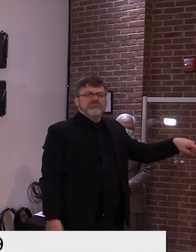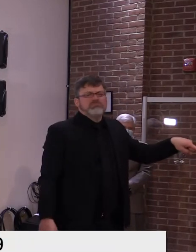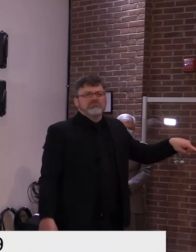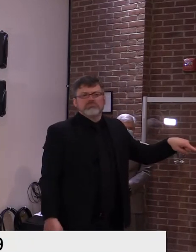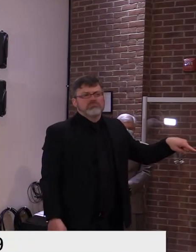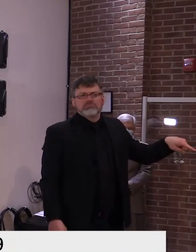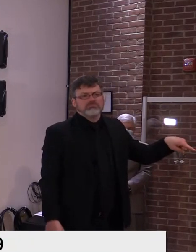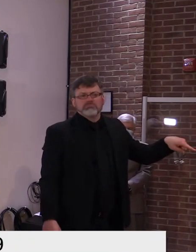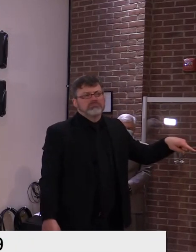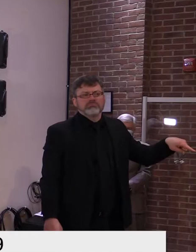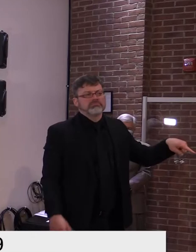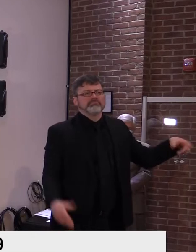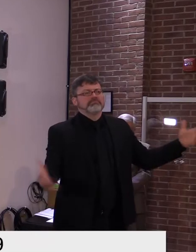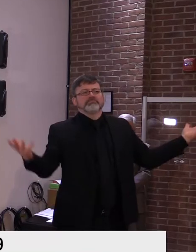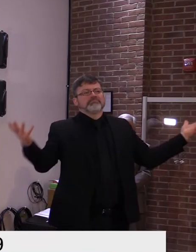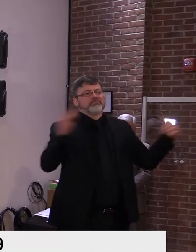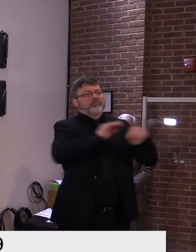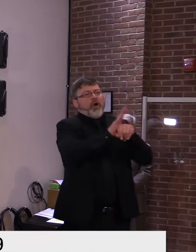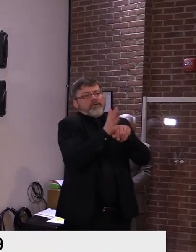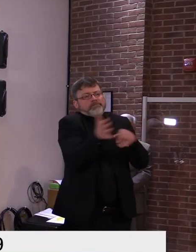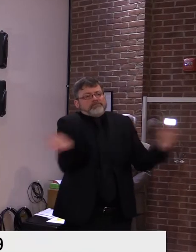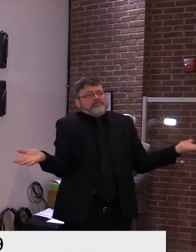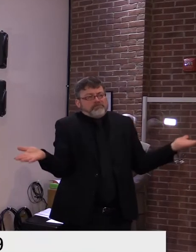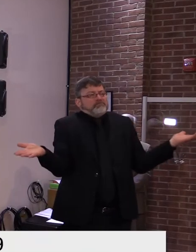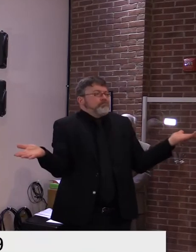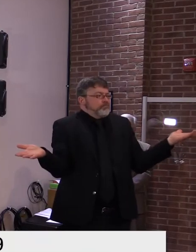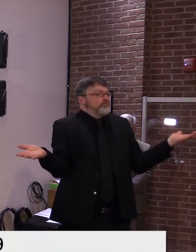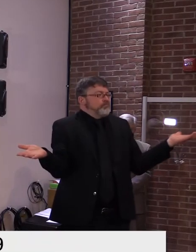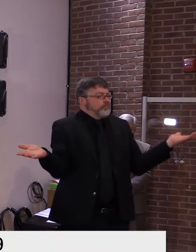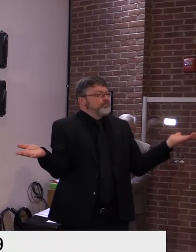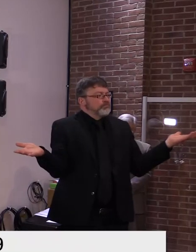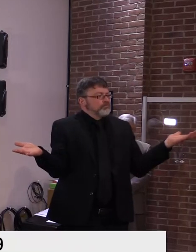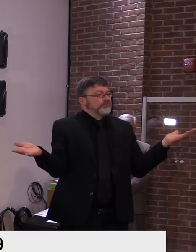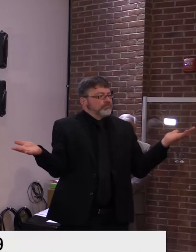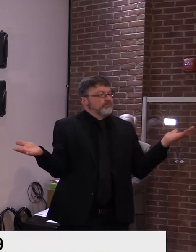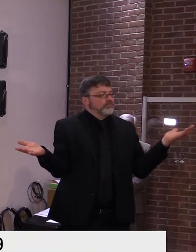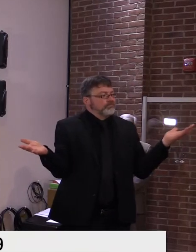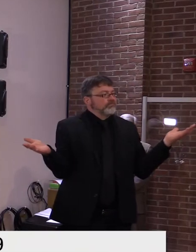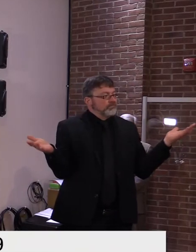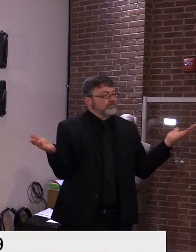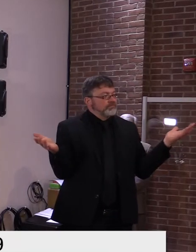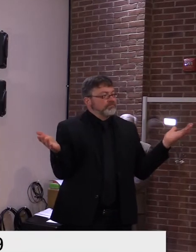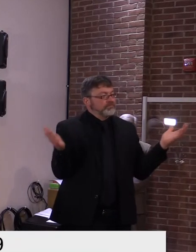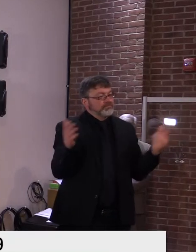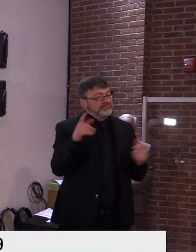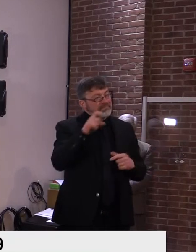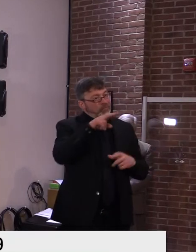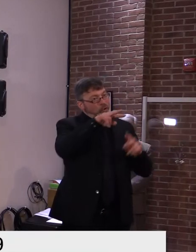cases. Also looking at the other colleges across the state, we're not seeing